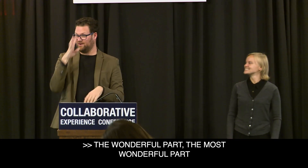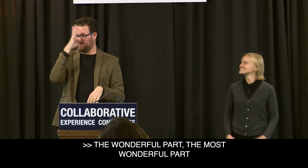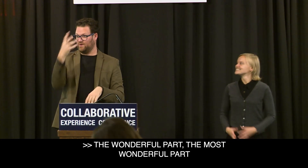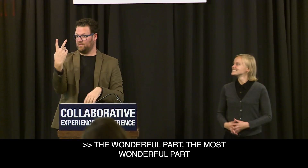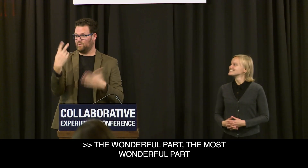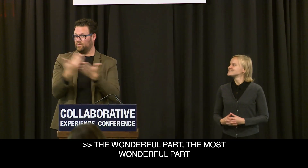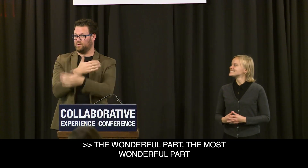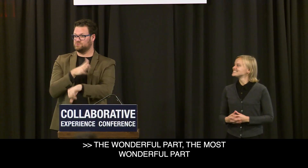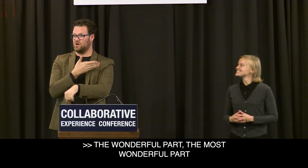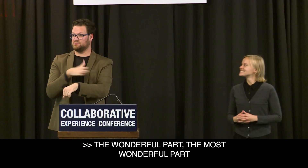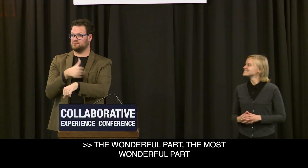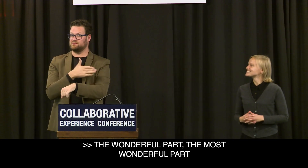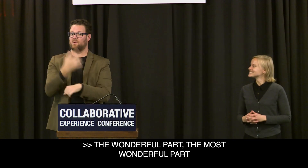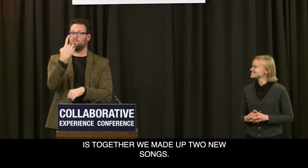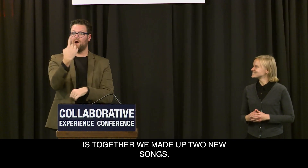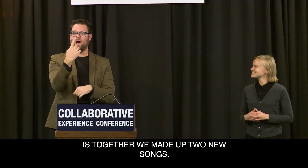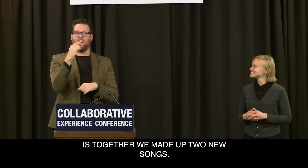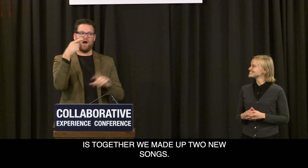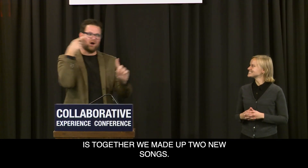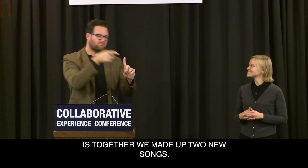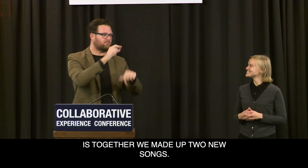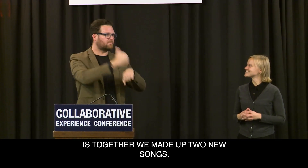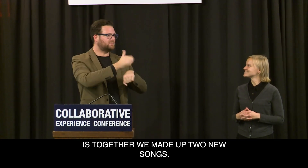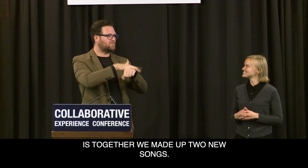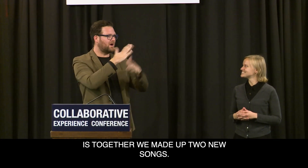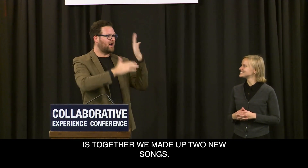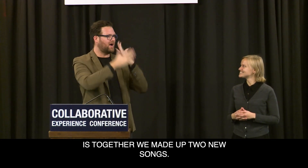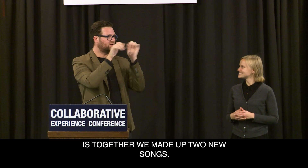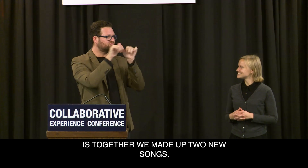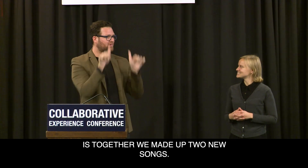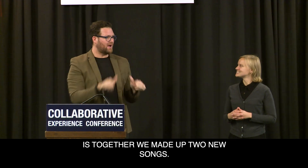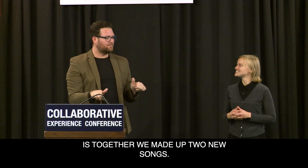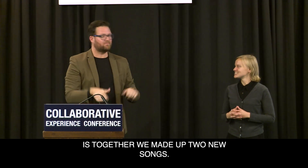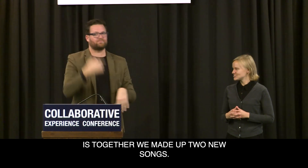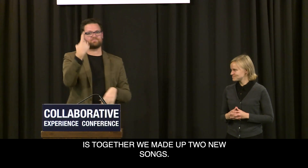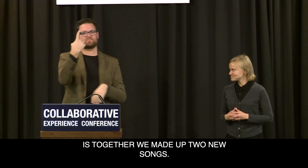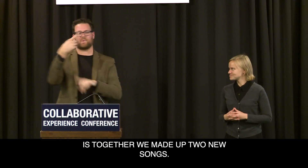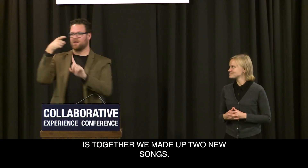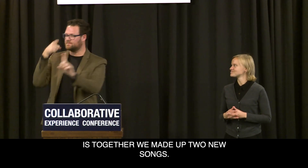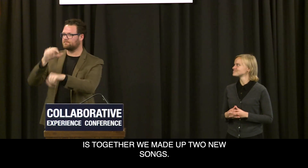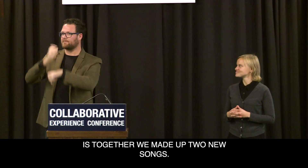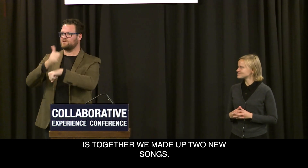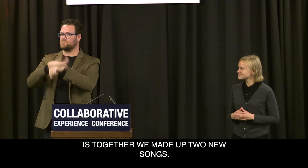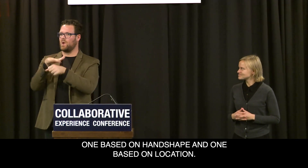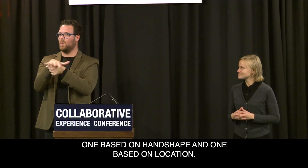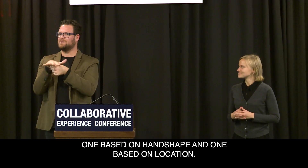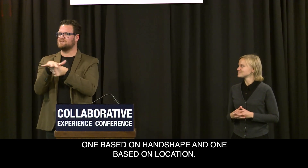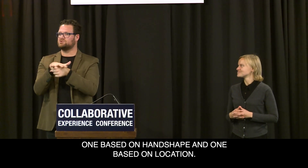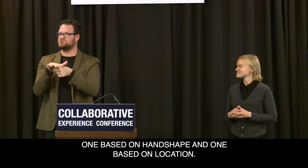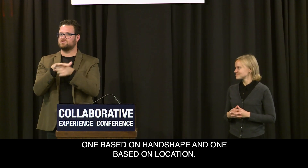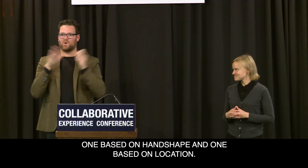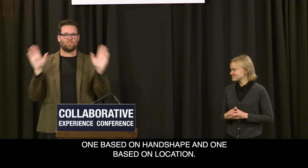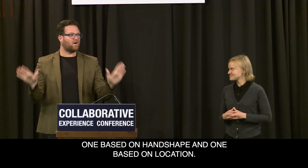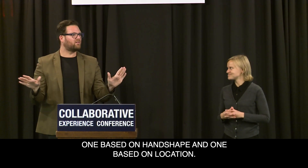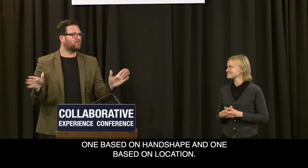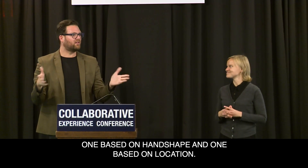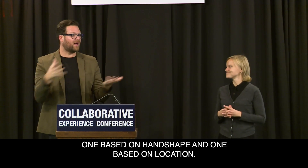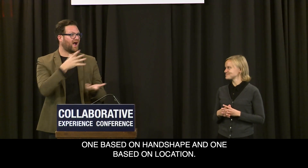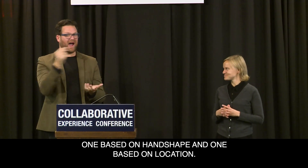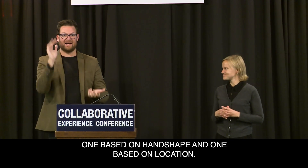part is together, we made 2 new songs. One based on HANDSHAPE and one based